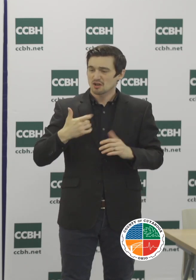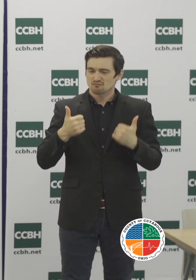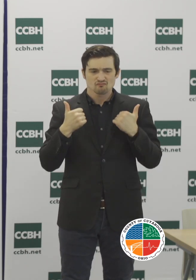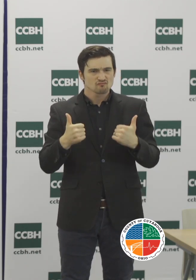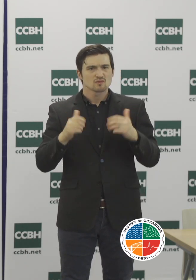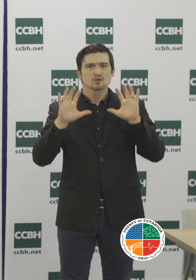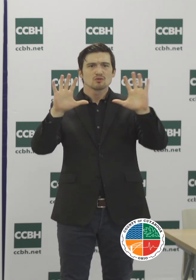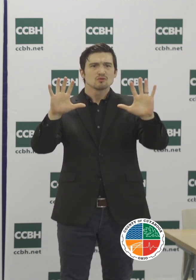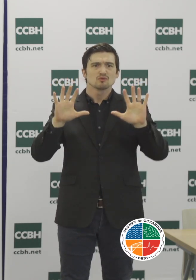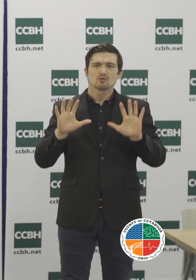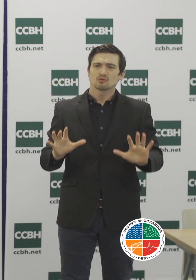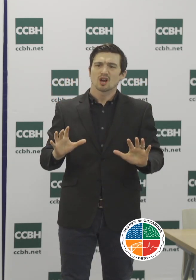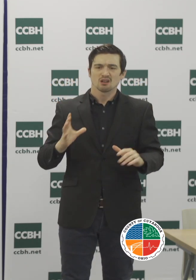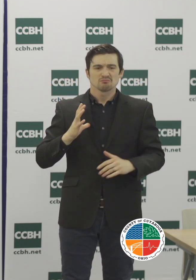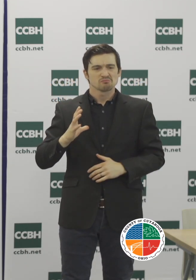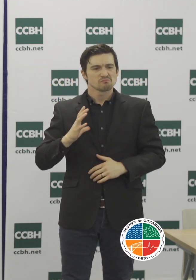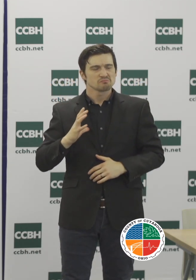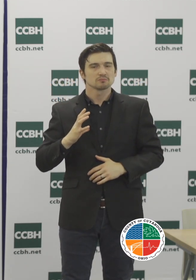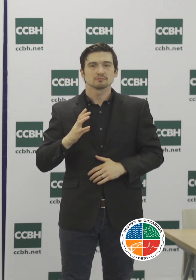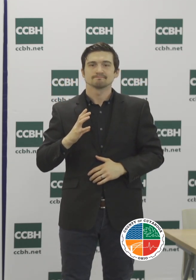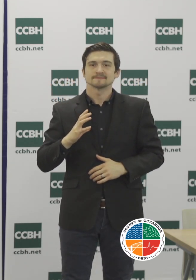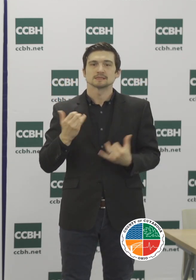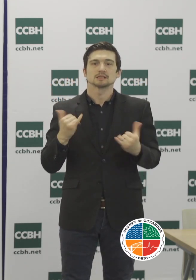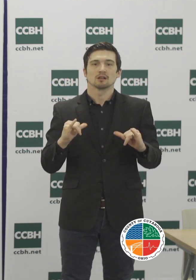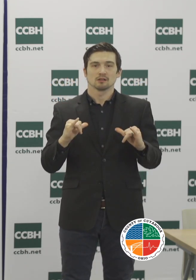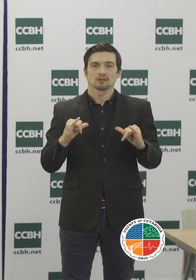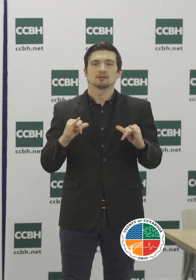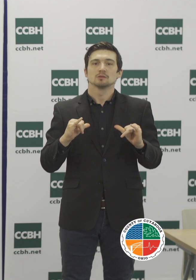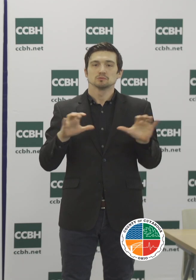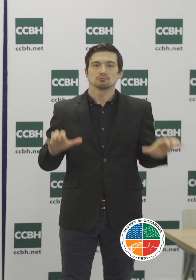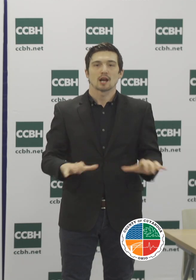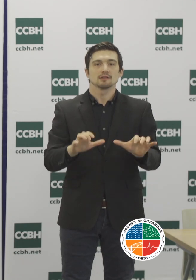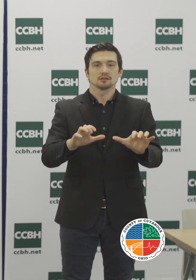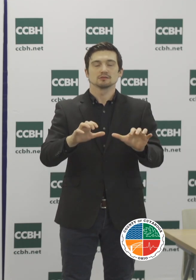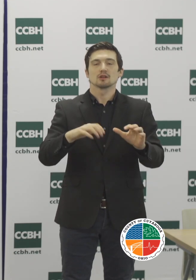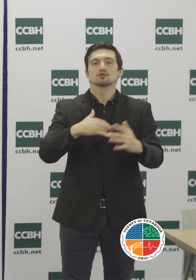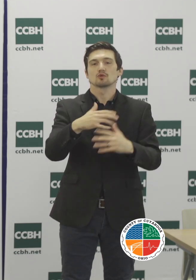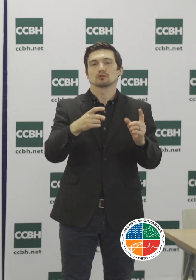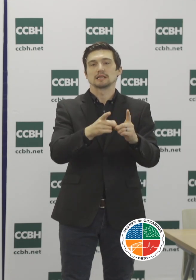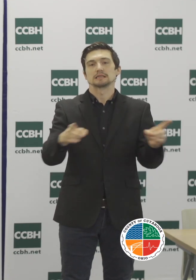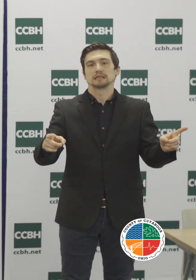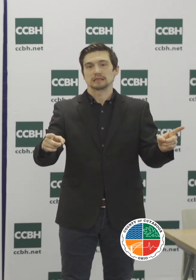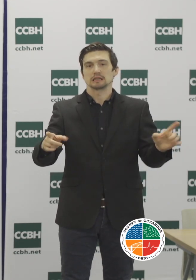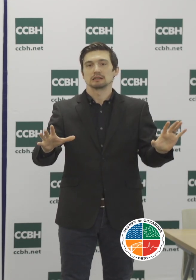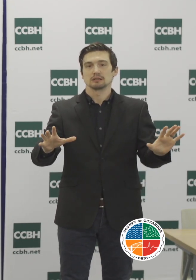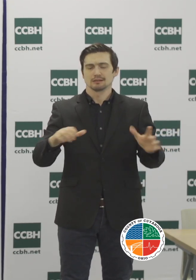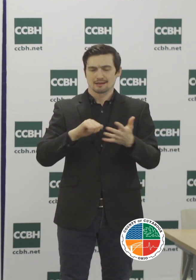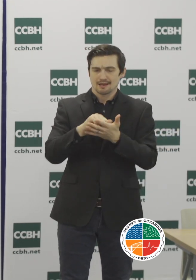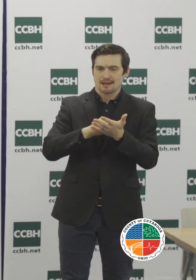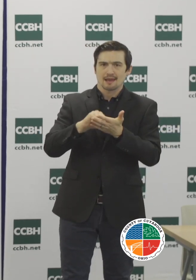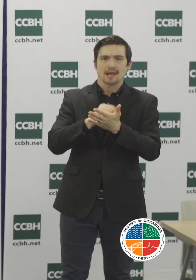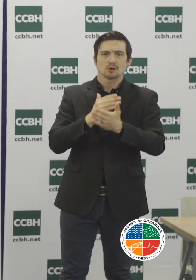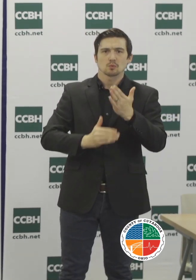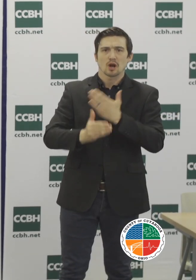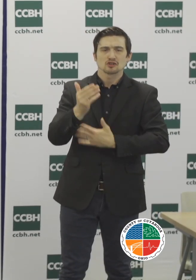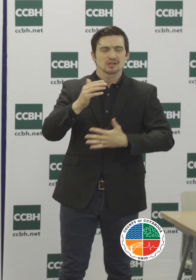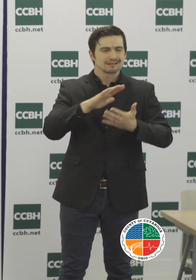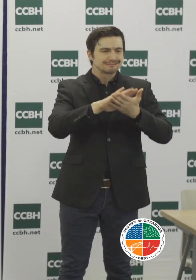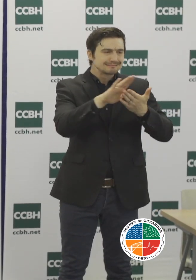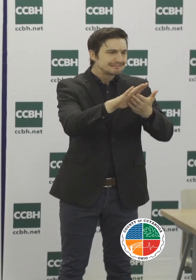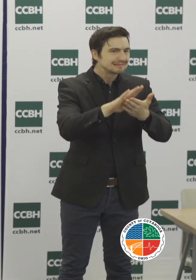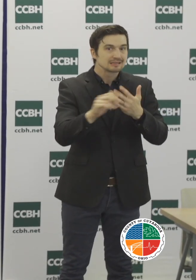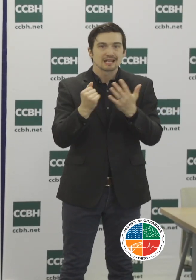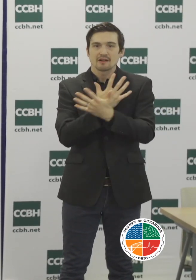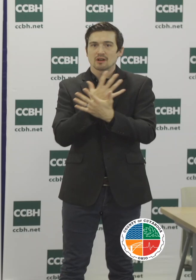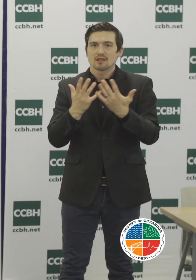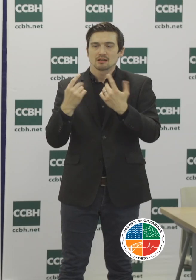this weekend, you need to continue to practice social distancing, please, hand washing, sanitizing, all the things